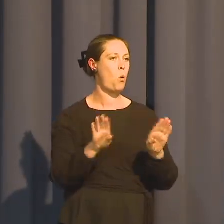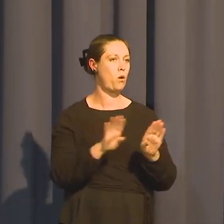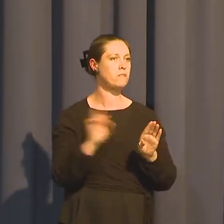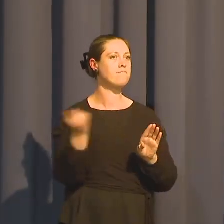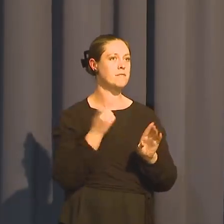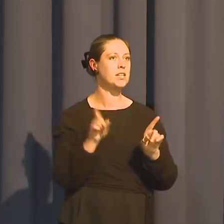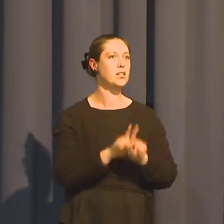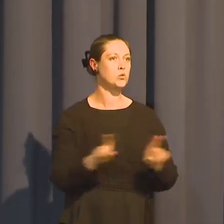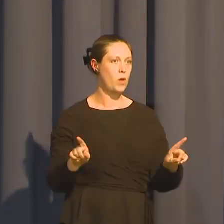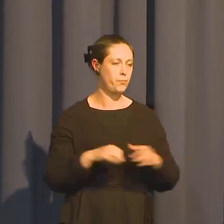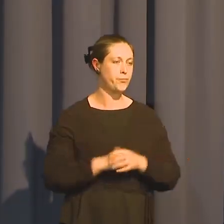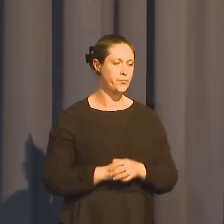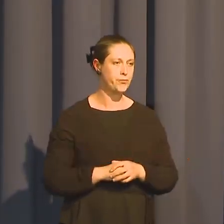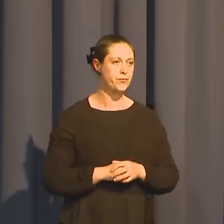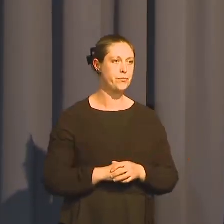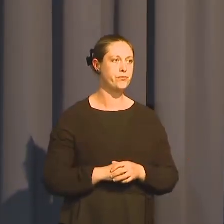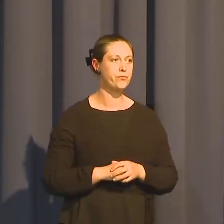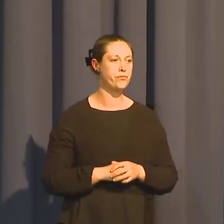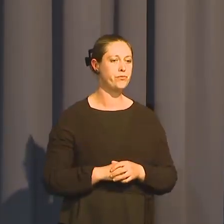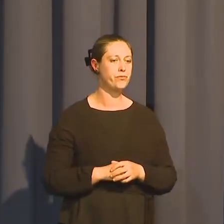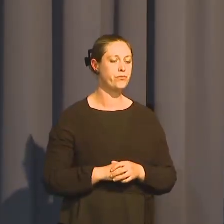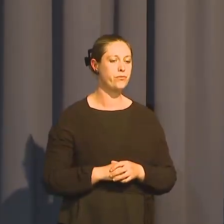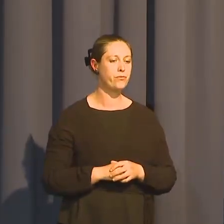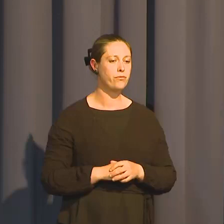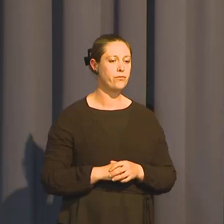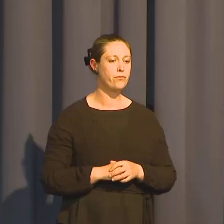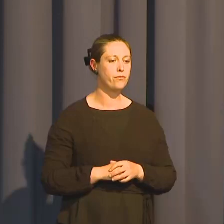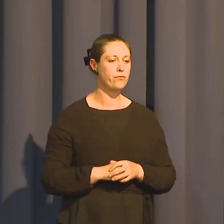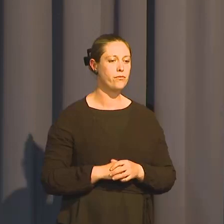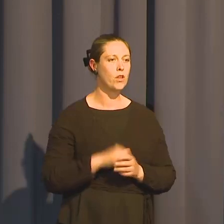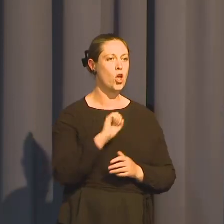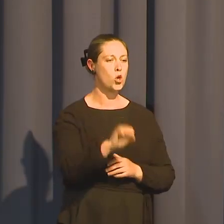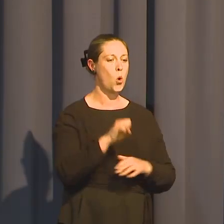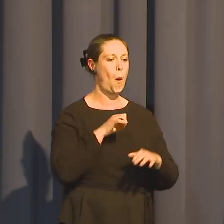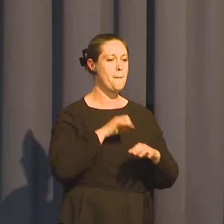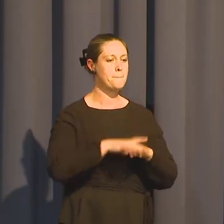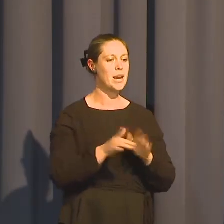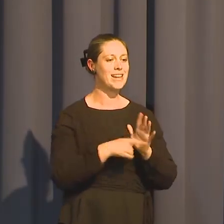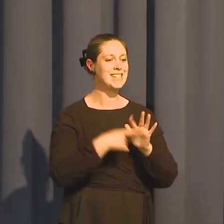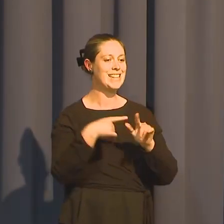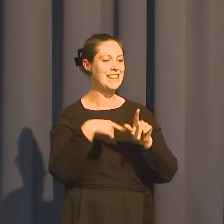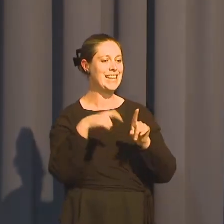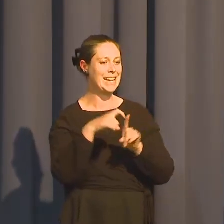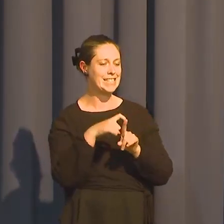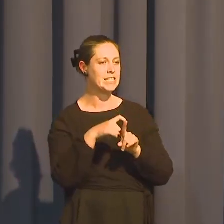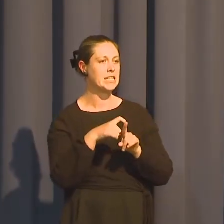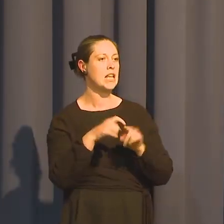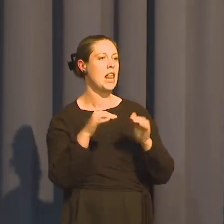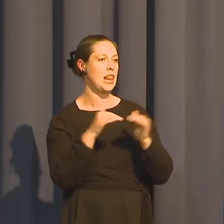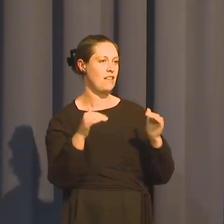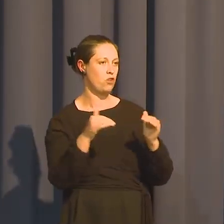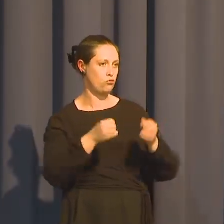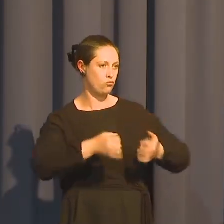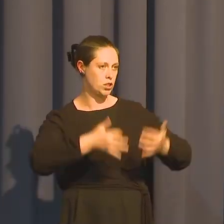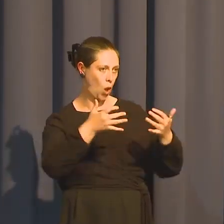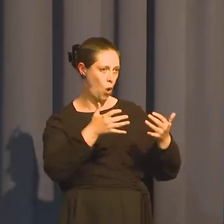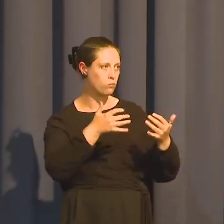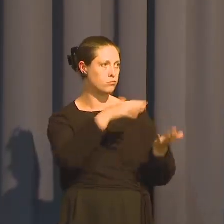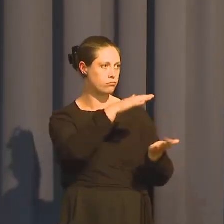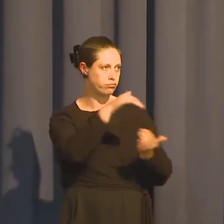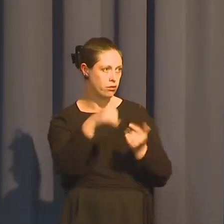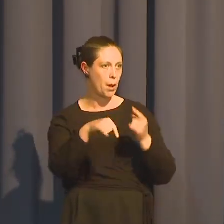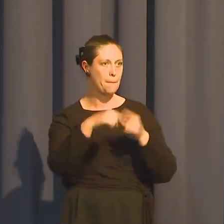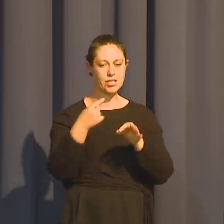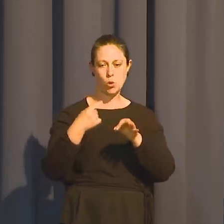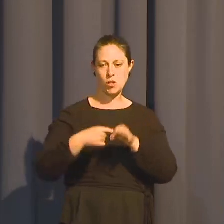So as we went about gathering your blood lead level results and the questionnaires, we had a couple of analysts,